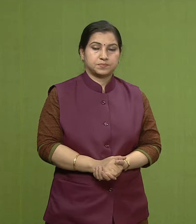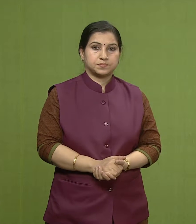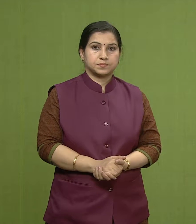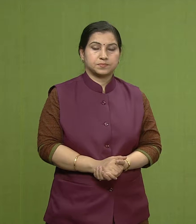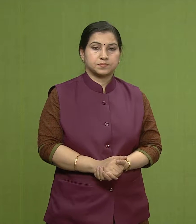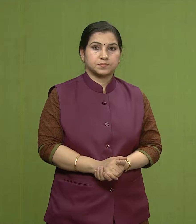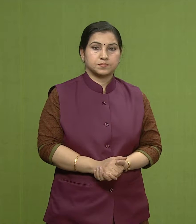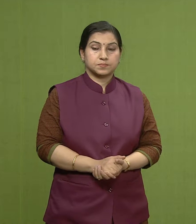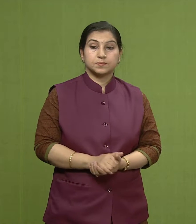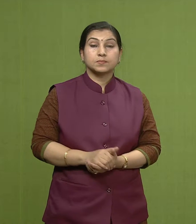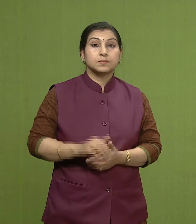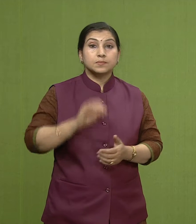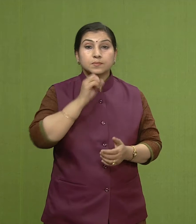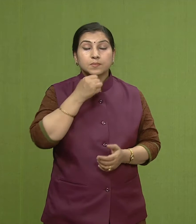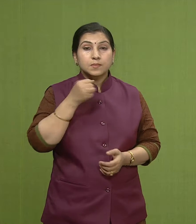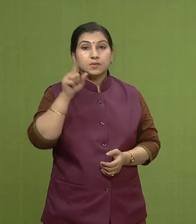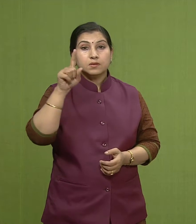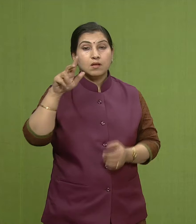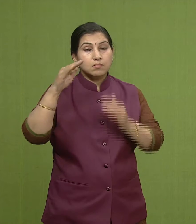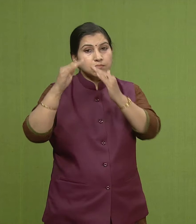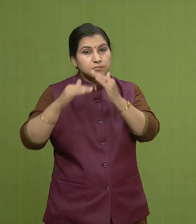Adolescents give a lot of importance to their peers.